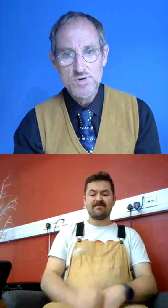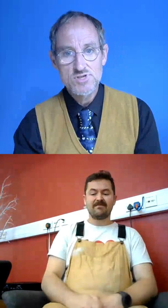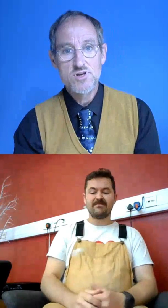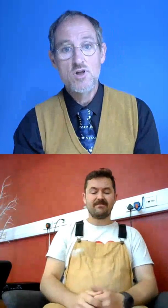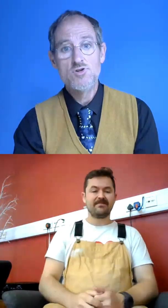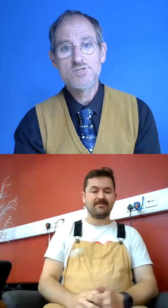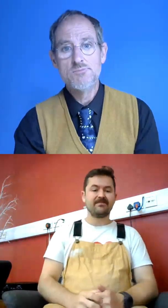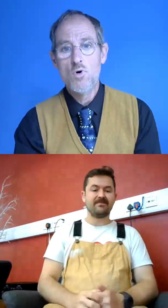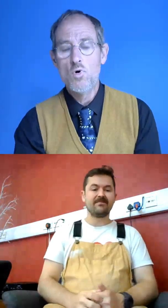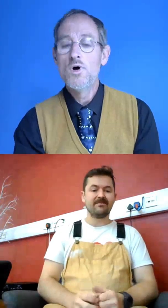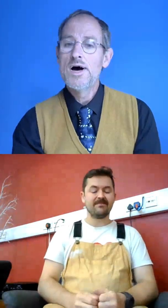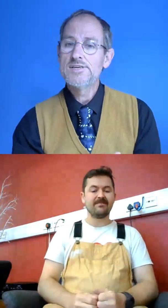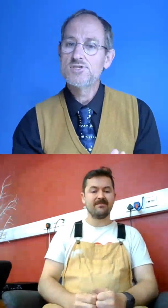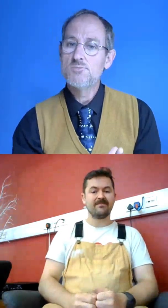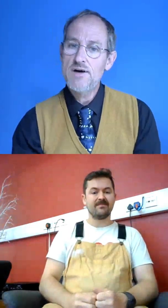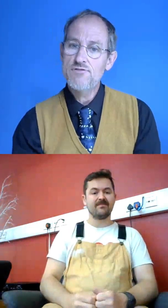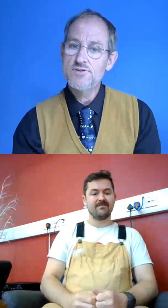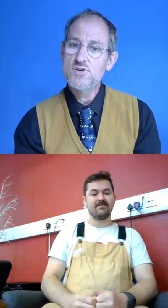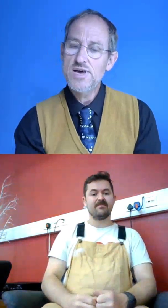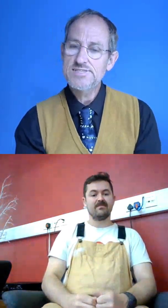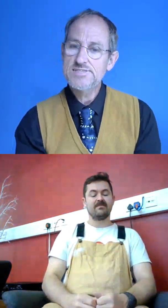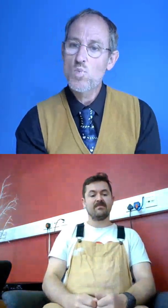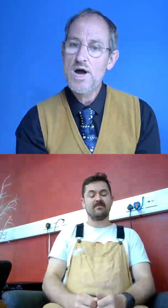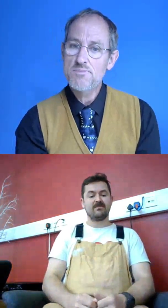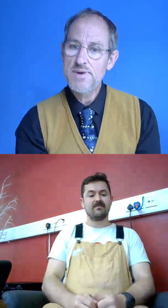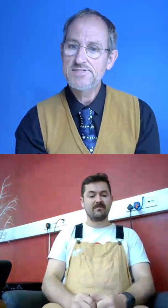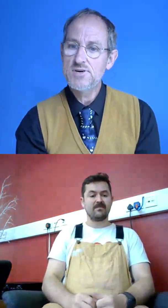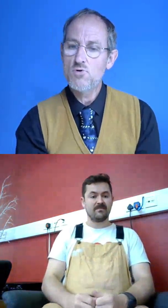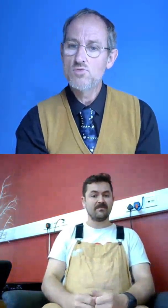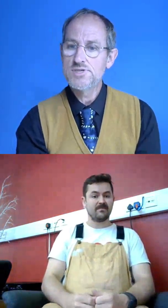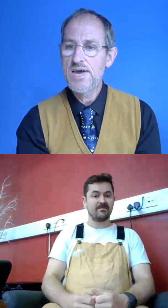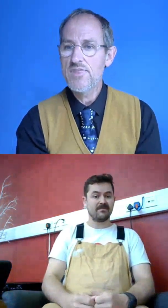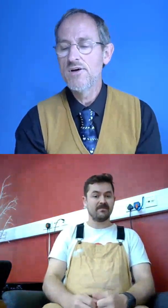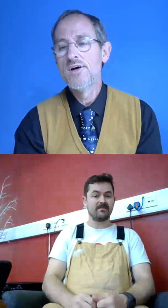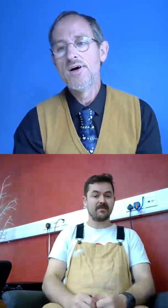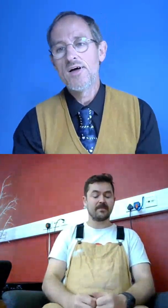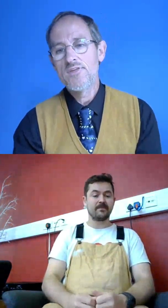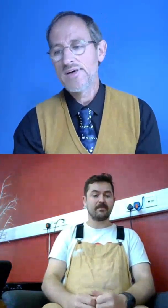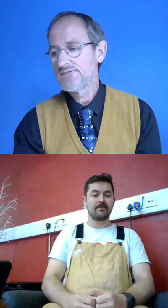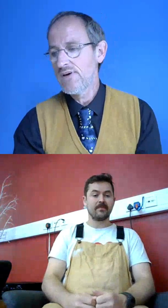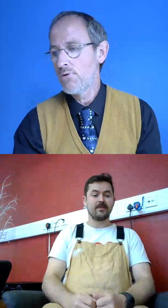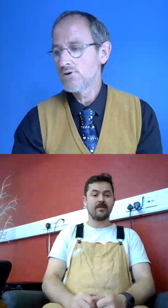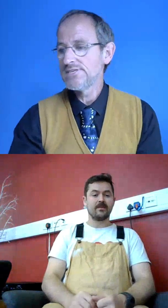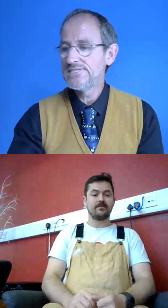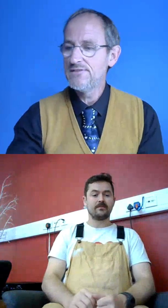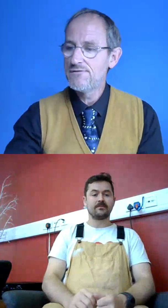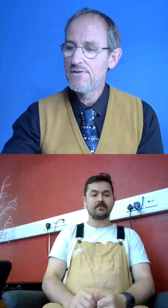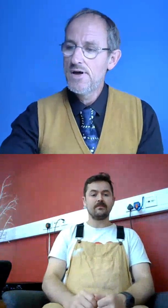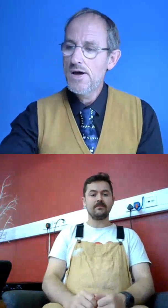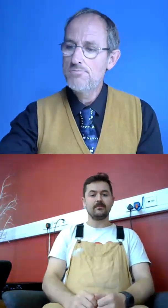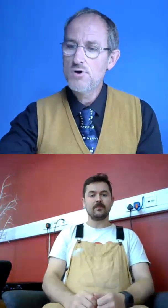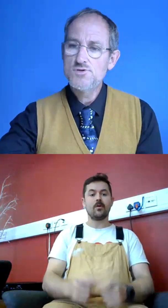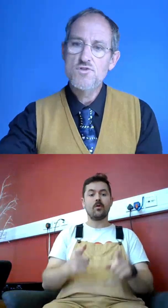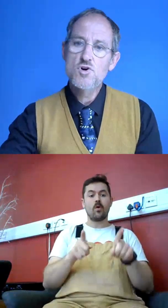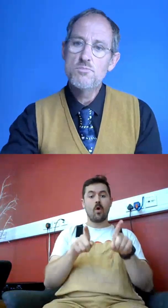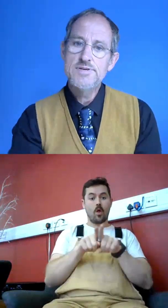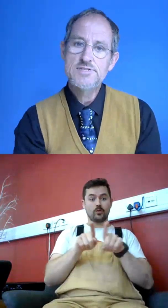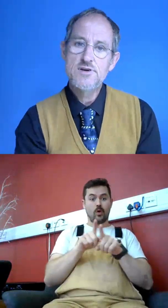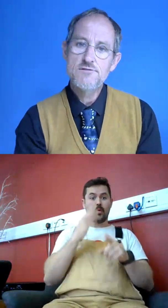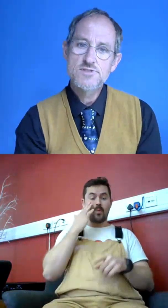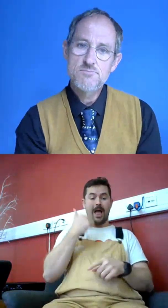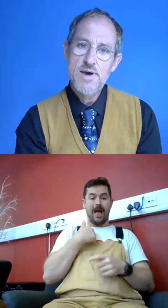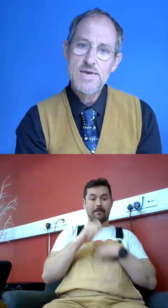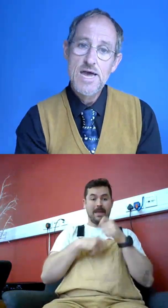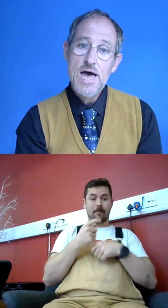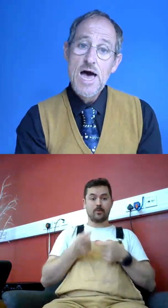British Sign Language and to learn some more, and some haven't. So yes, it's a wide mixture, but altogether, I think that's a very positive approach for the